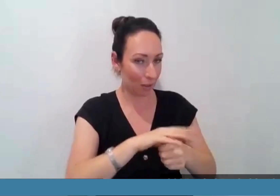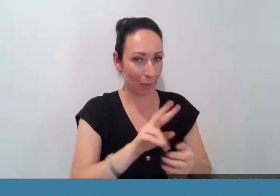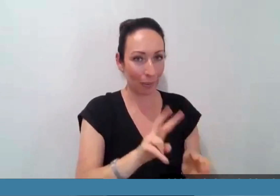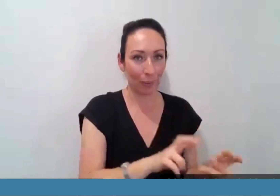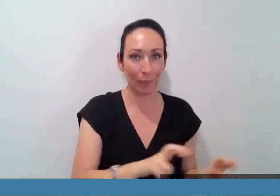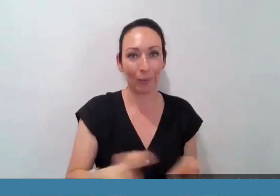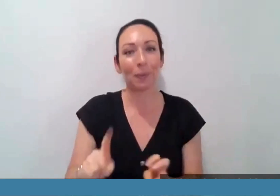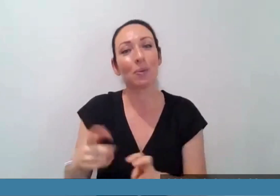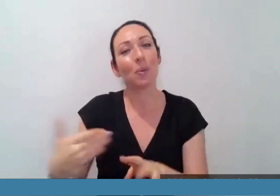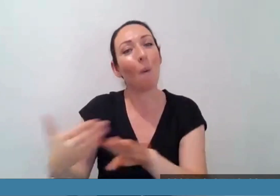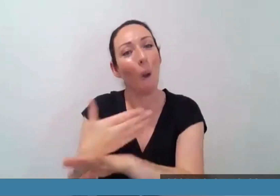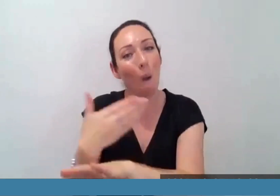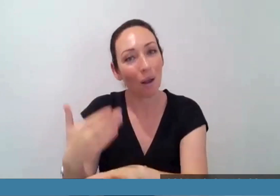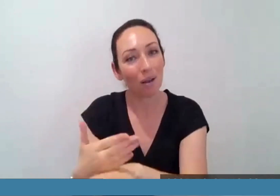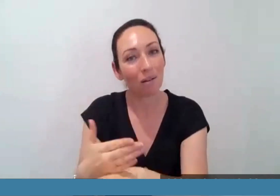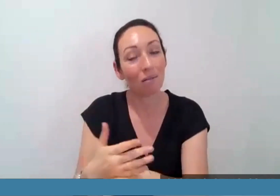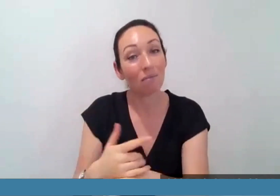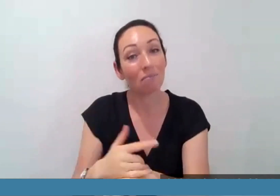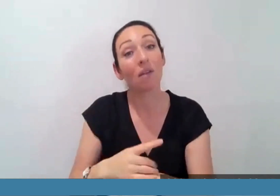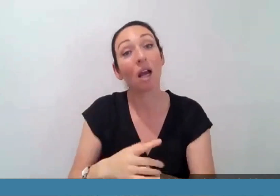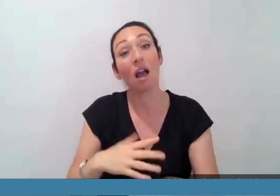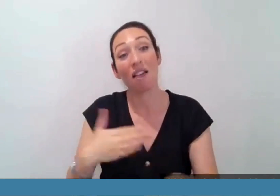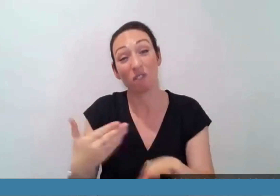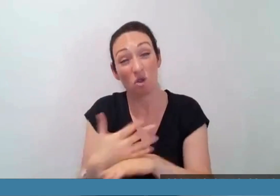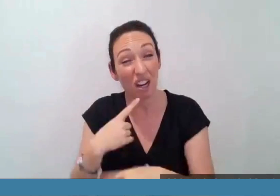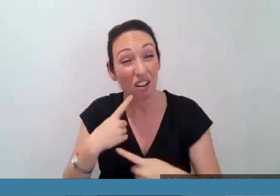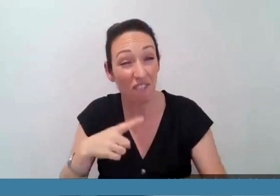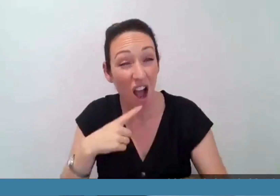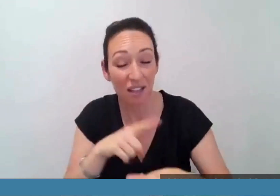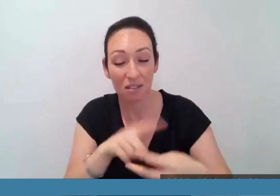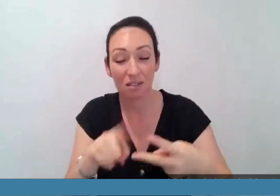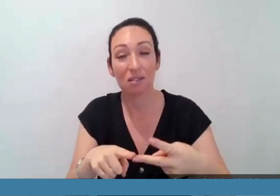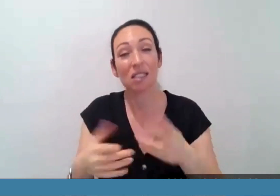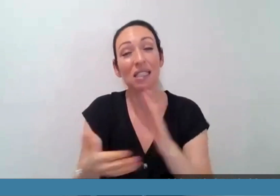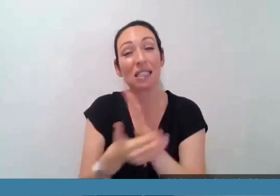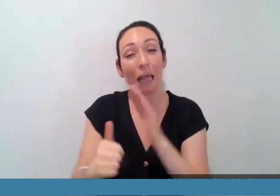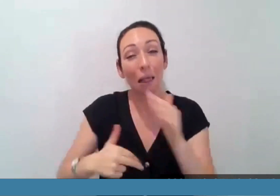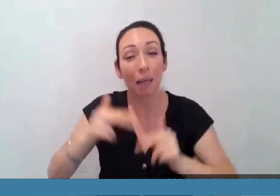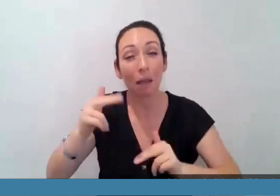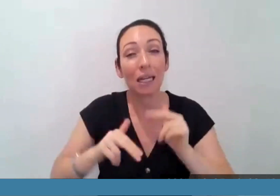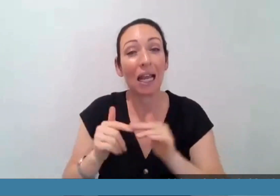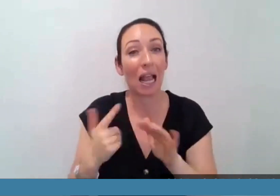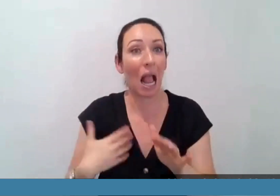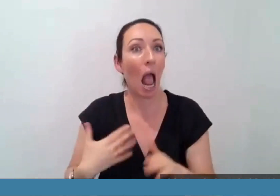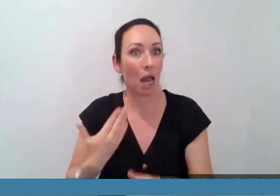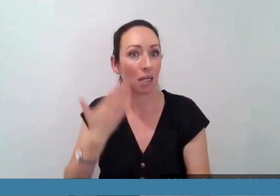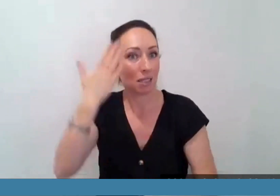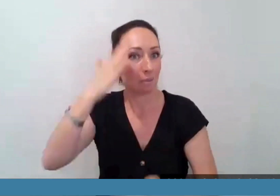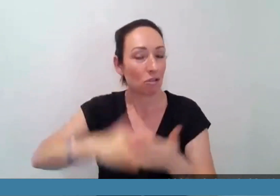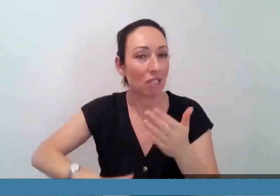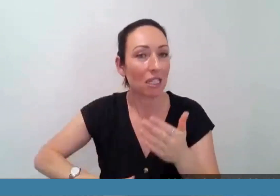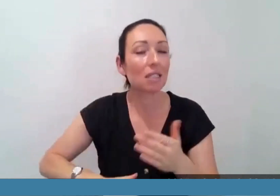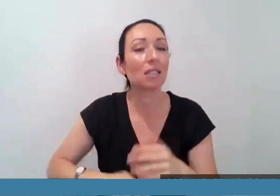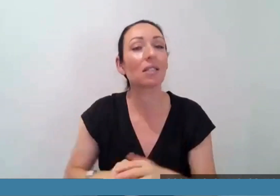advice, skill building, and work experience. And service providers are encouraged to use best